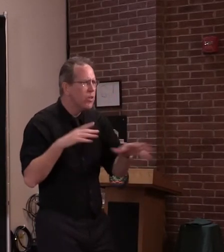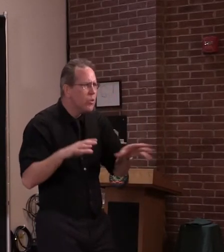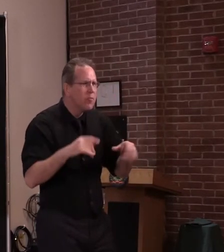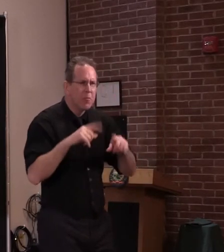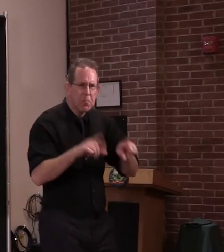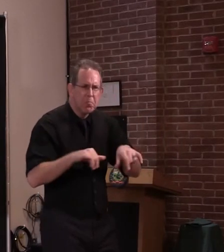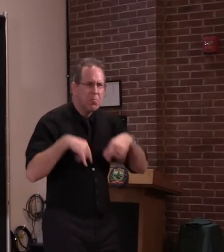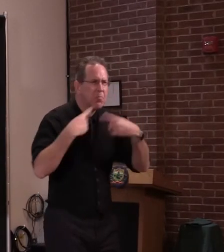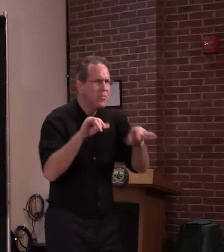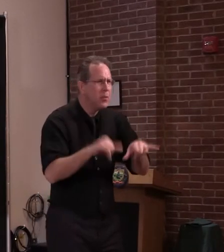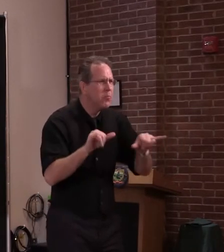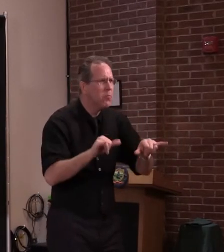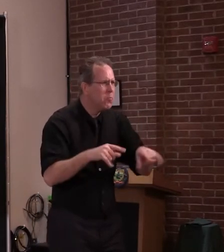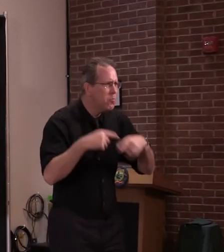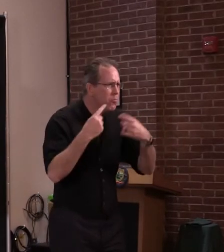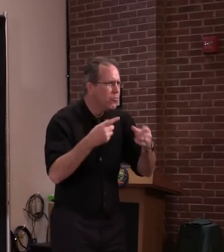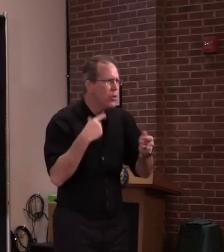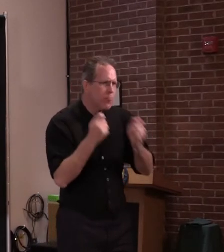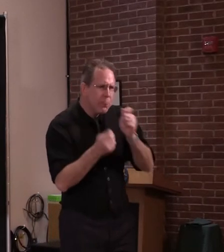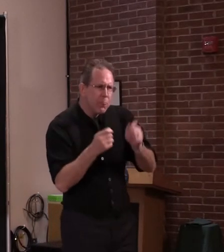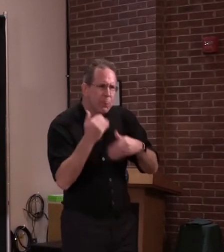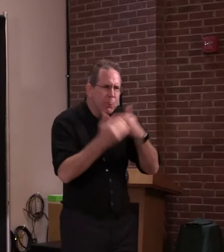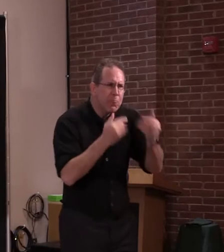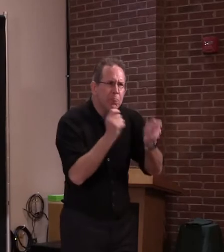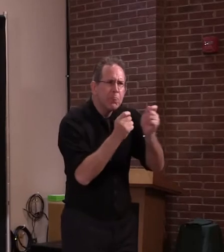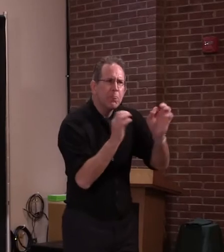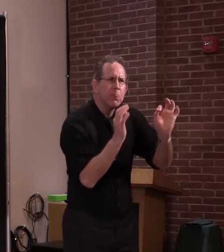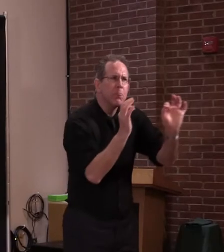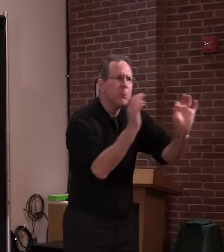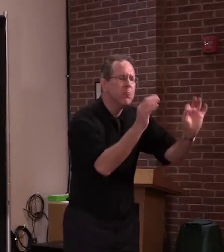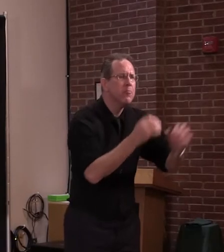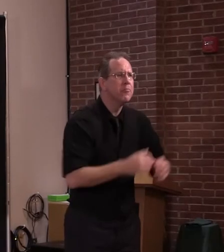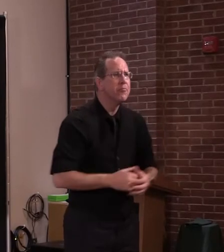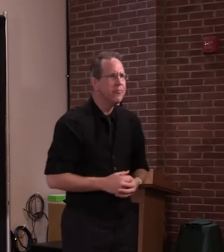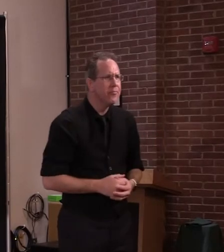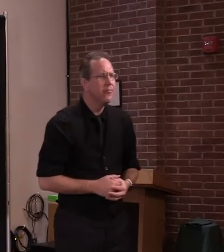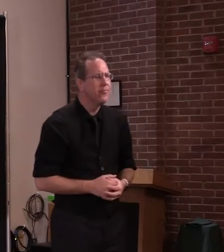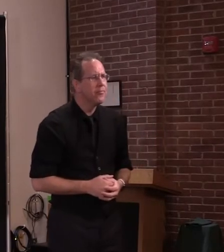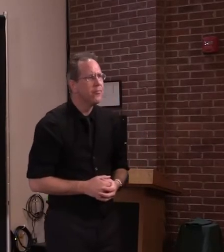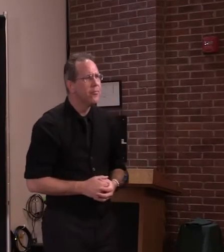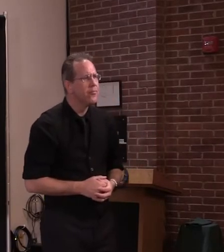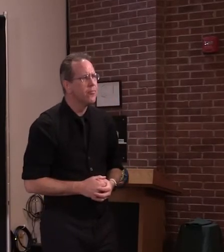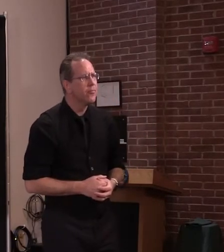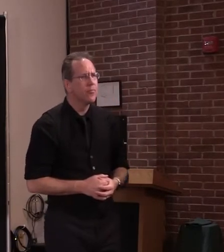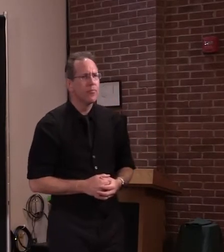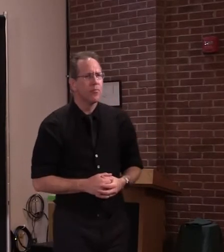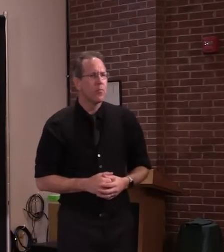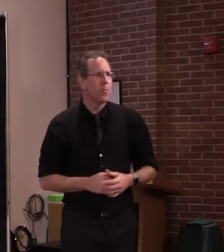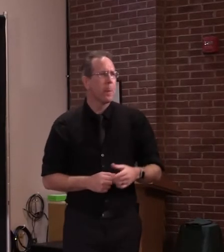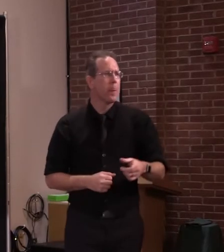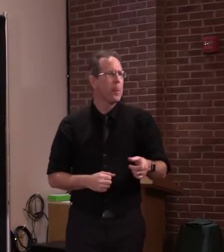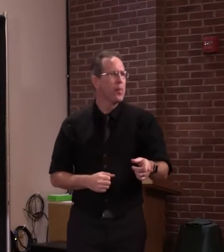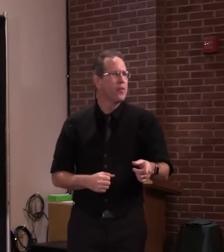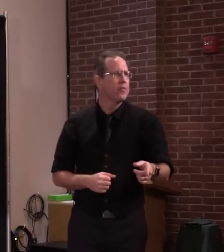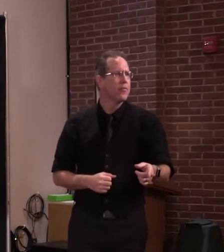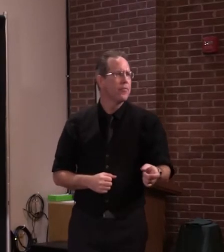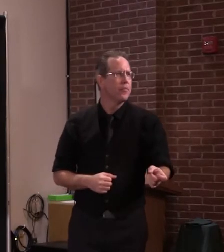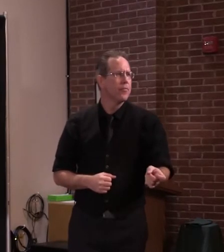been very successful, I would say, in all those pivots that we've had to navigate. I know Dr. Kelso has something to add as well.